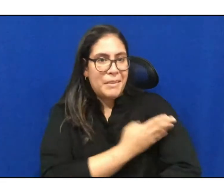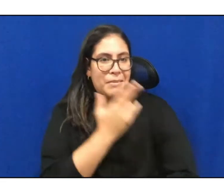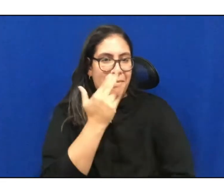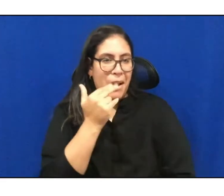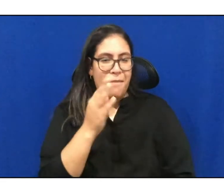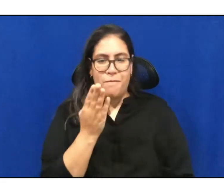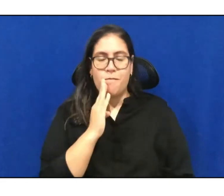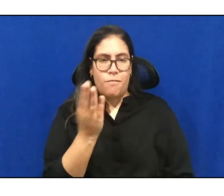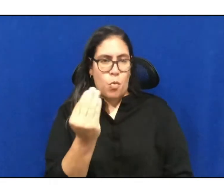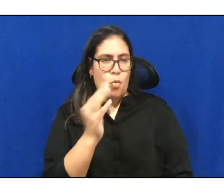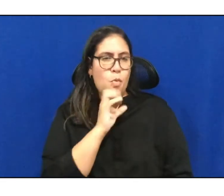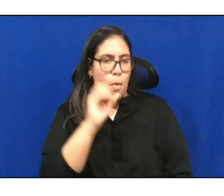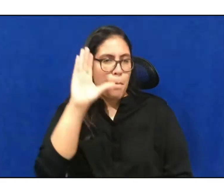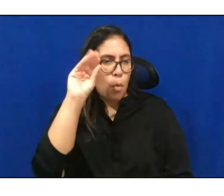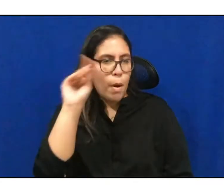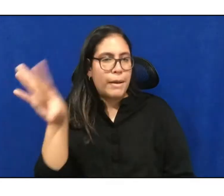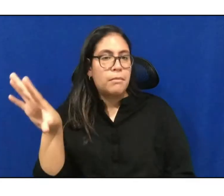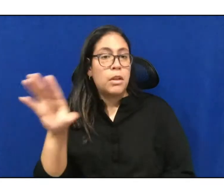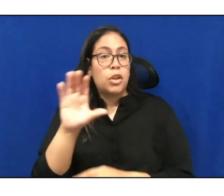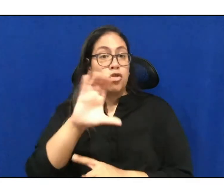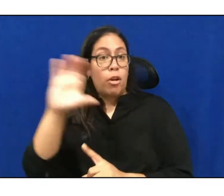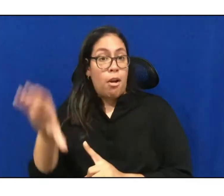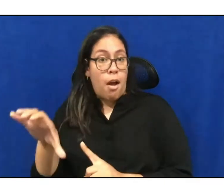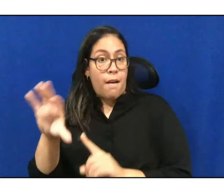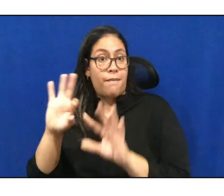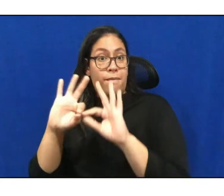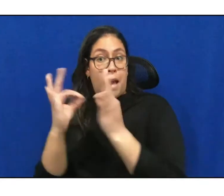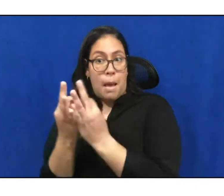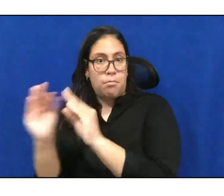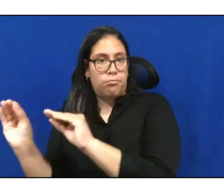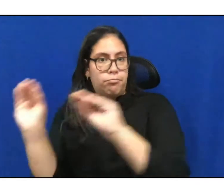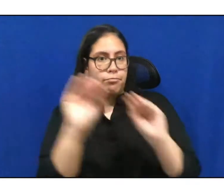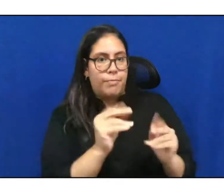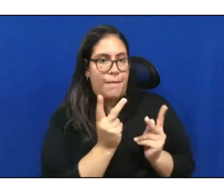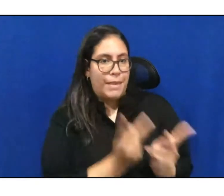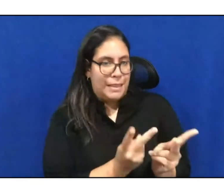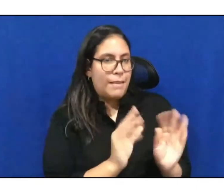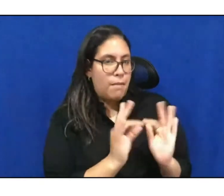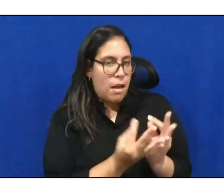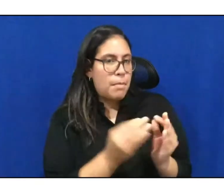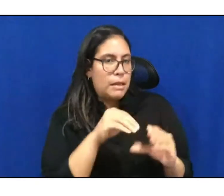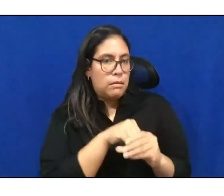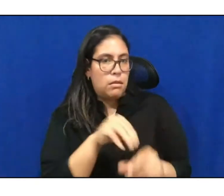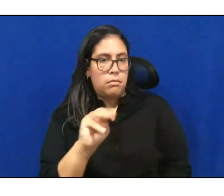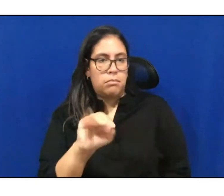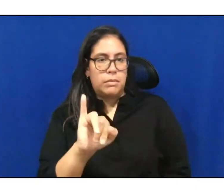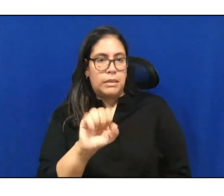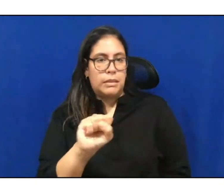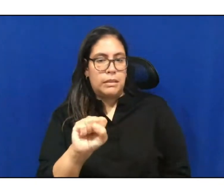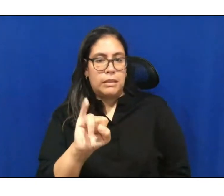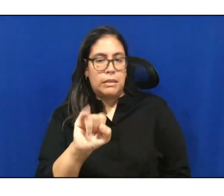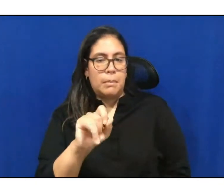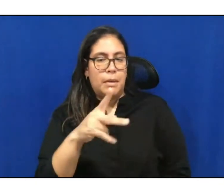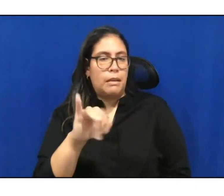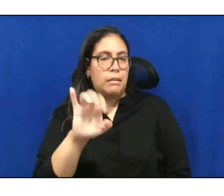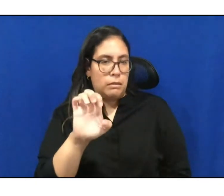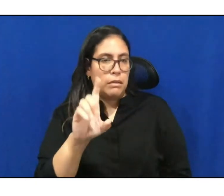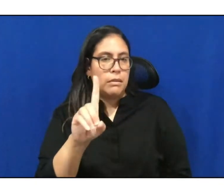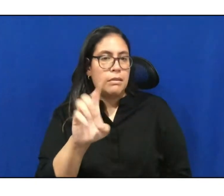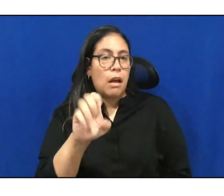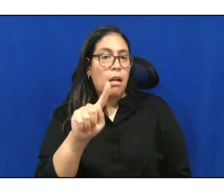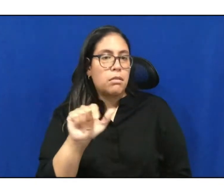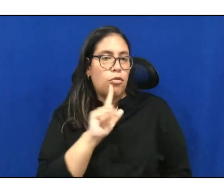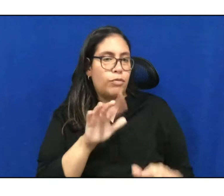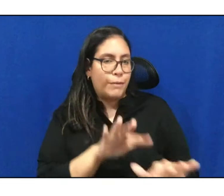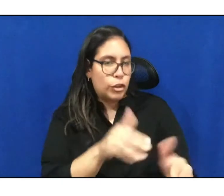Chicago to go see his family, his extended family in the Mississippi Delta. During his visits, he and his cousin made a fateful